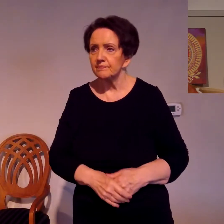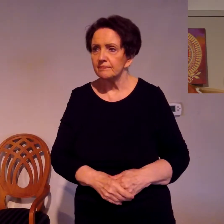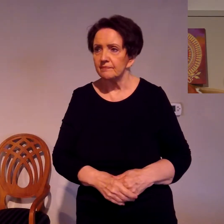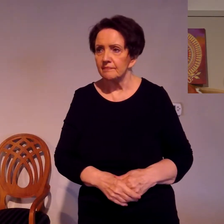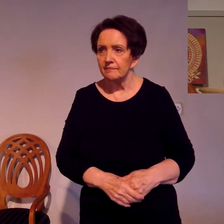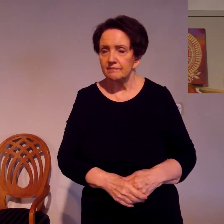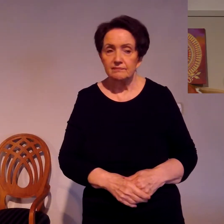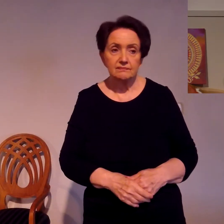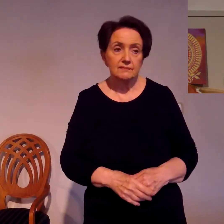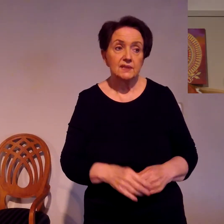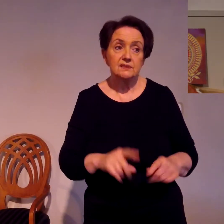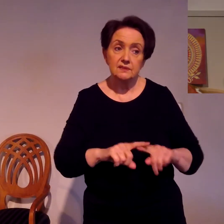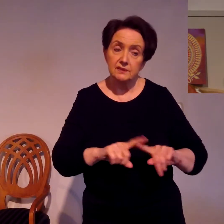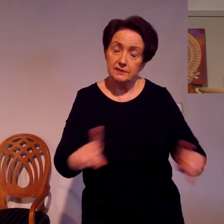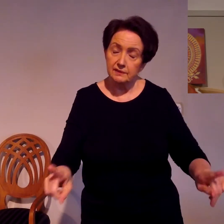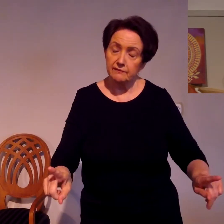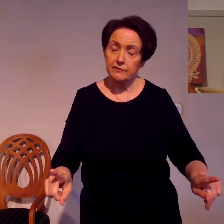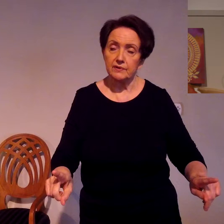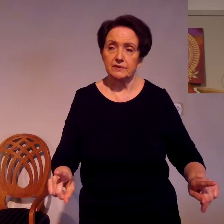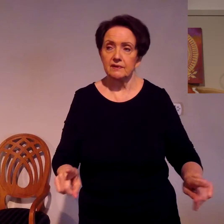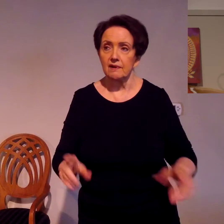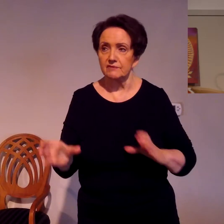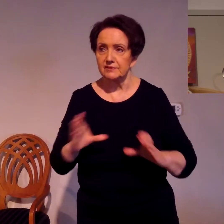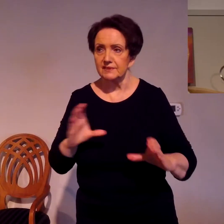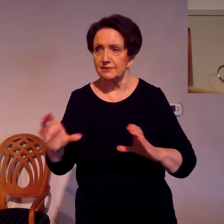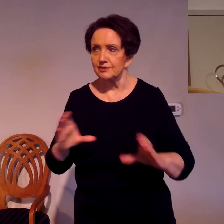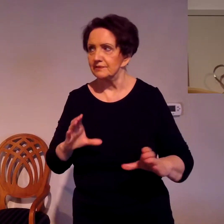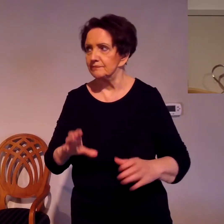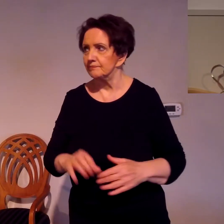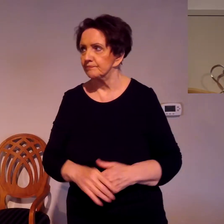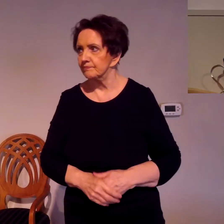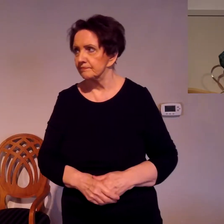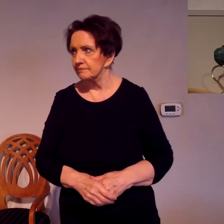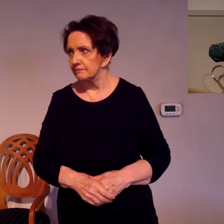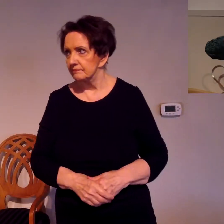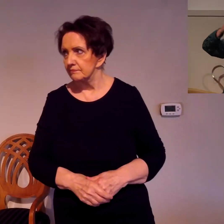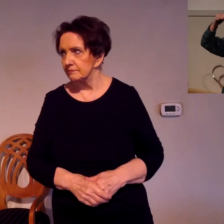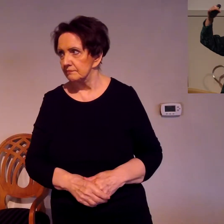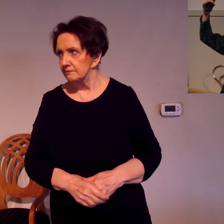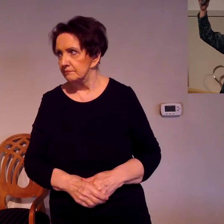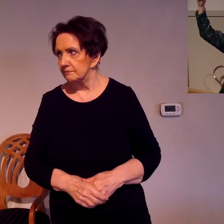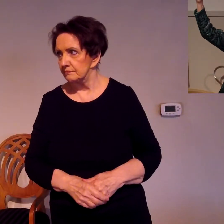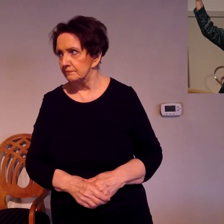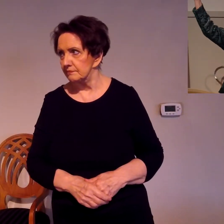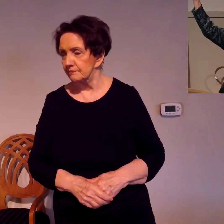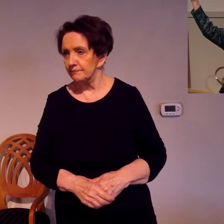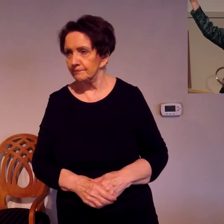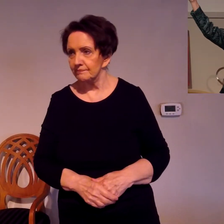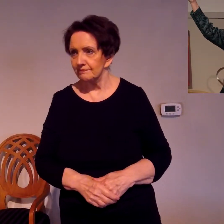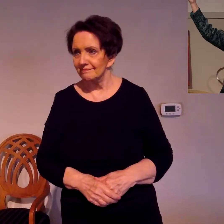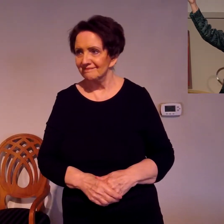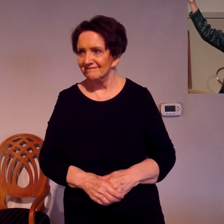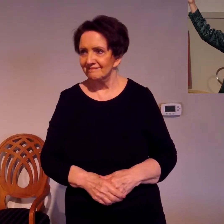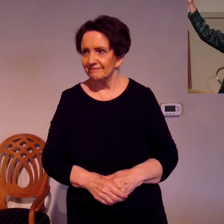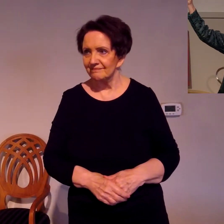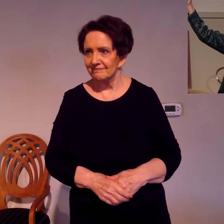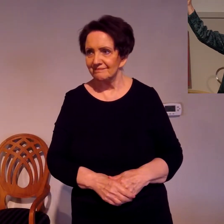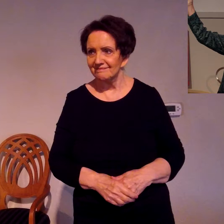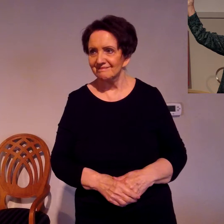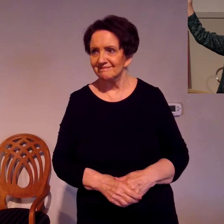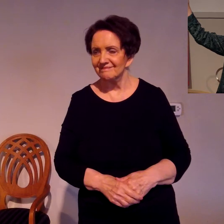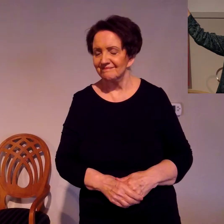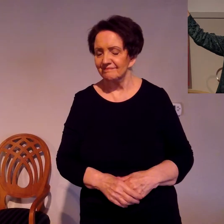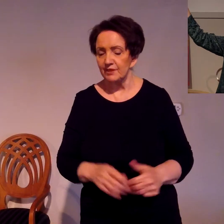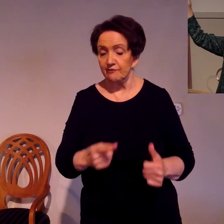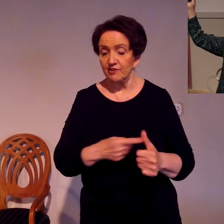not a very different conversation than what I showed you as I ran up the ladder of inference? It's